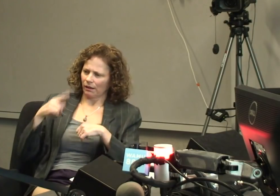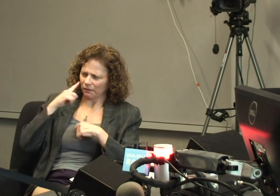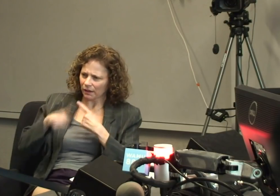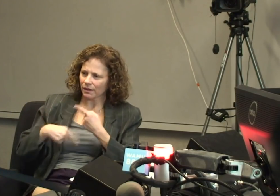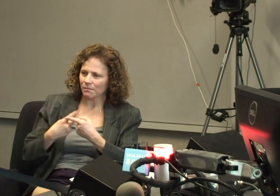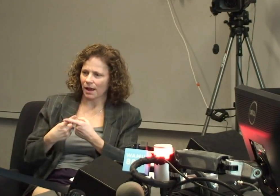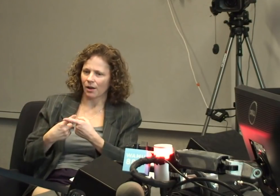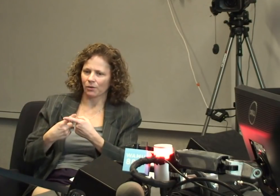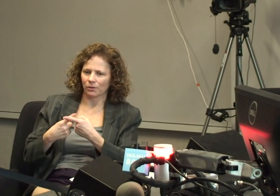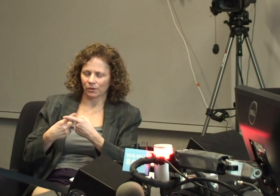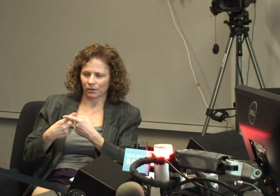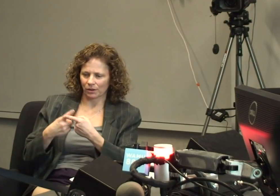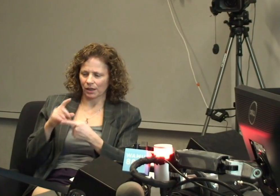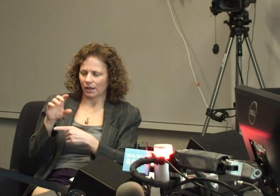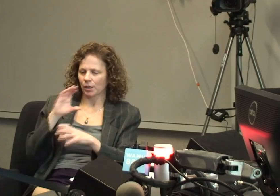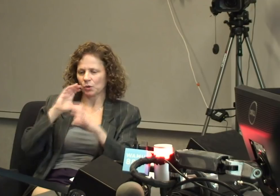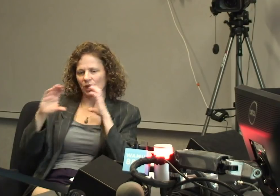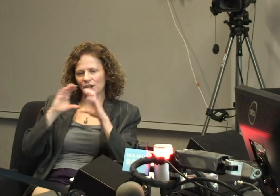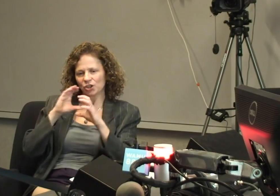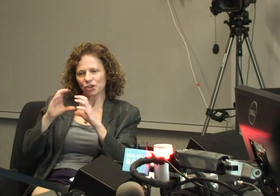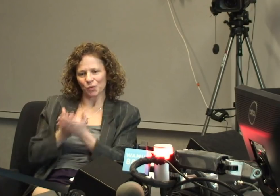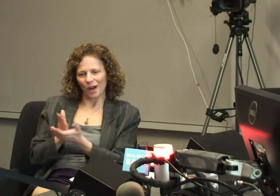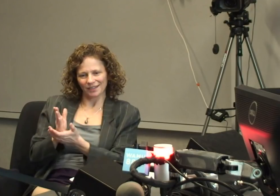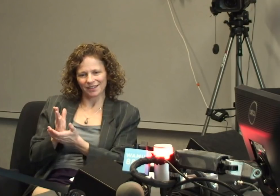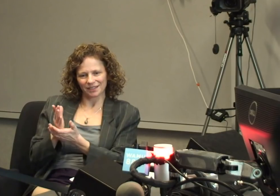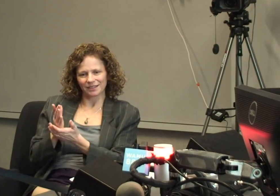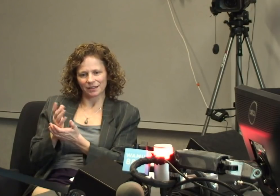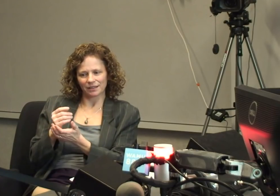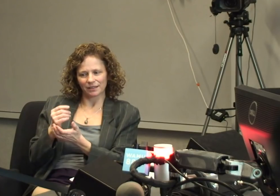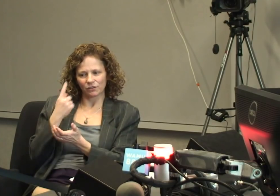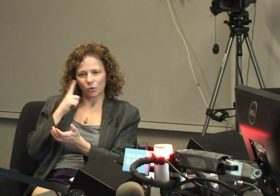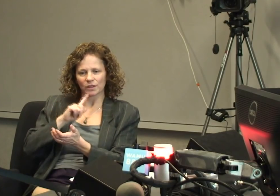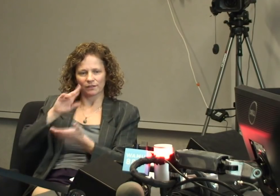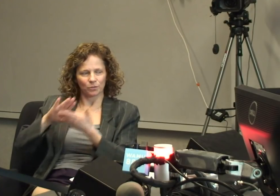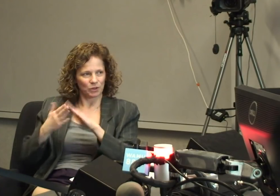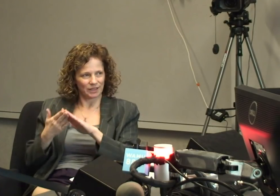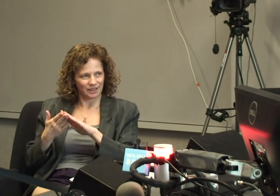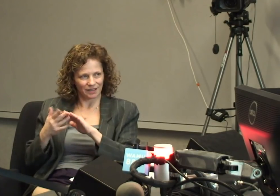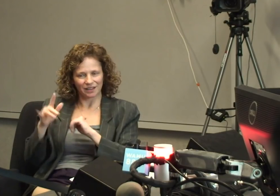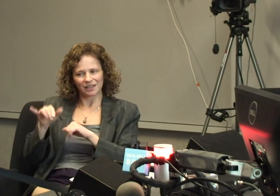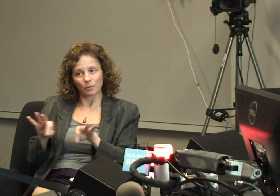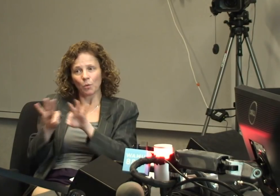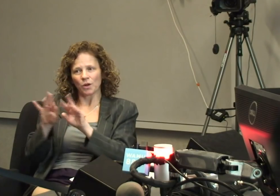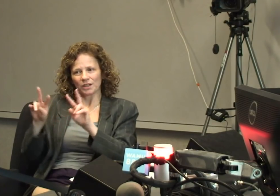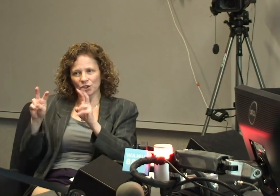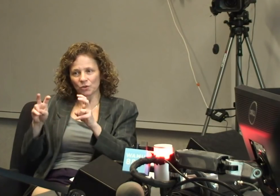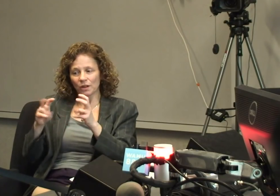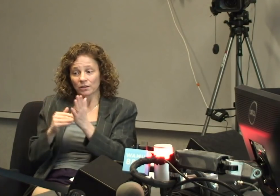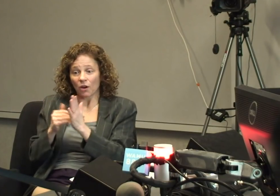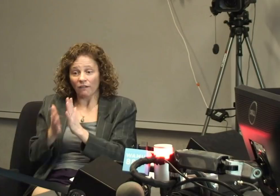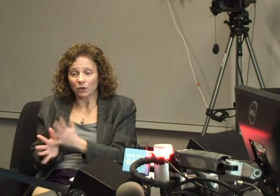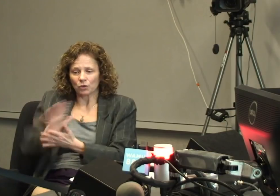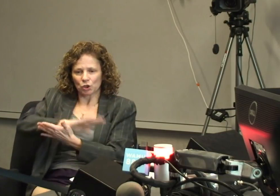worldwide attention to the issue of sign language interpreting and communication rights that come from that for people who are deaf in the deaf community.